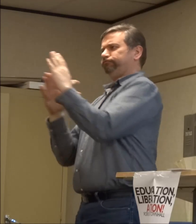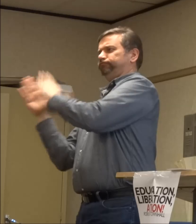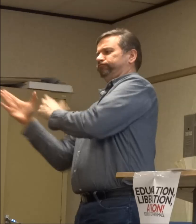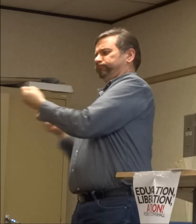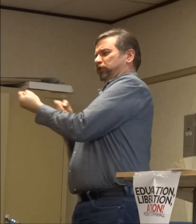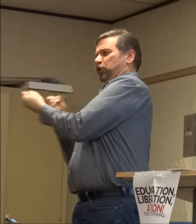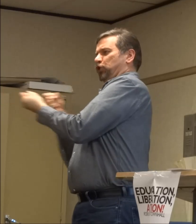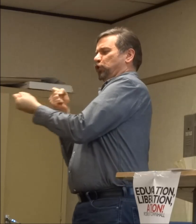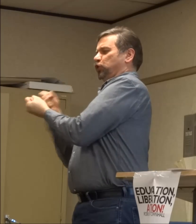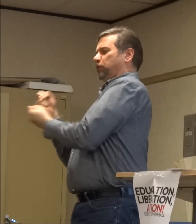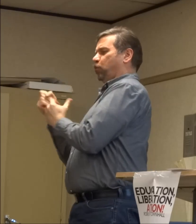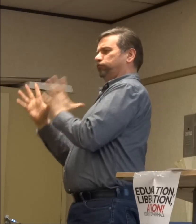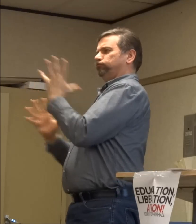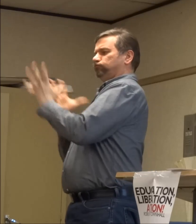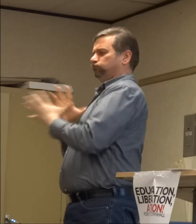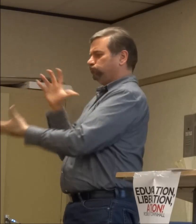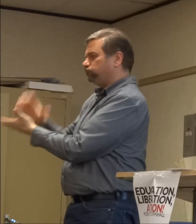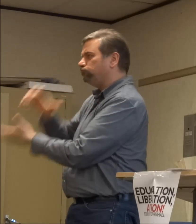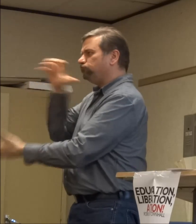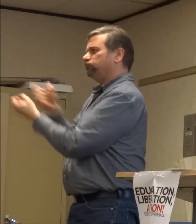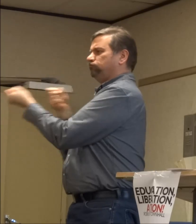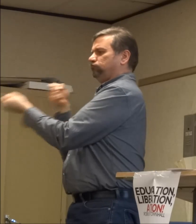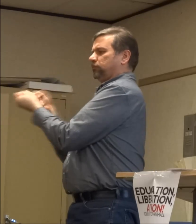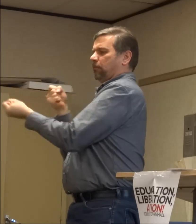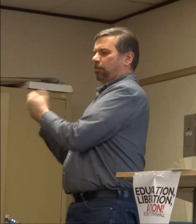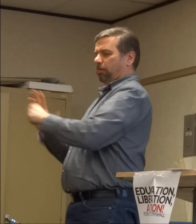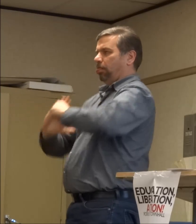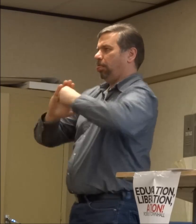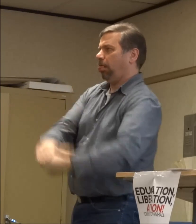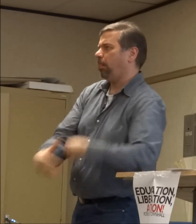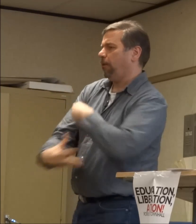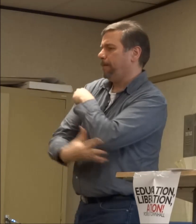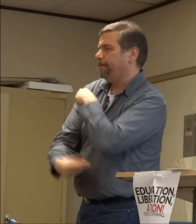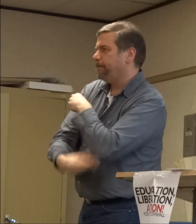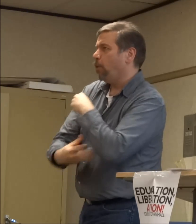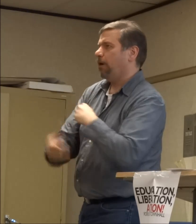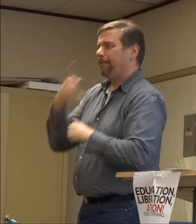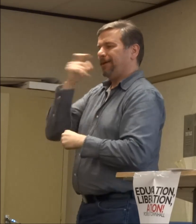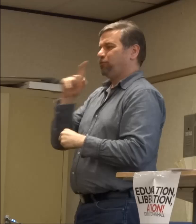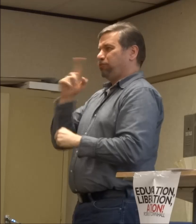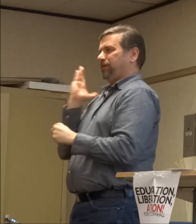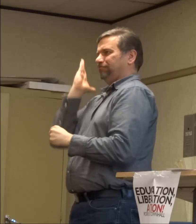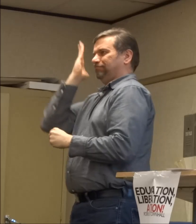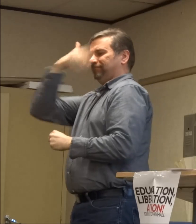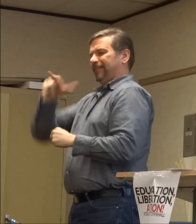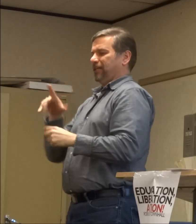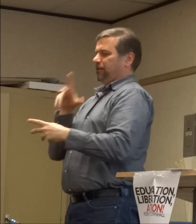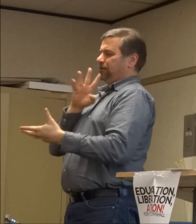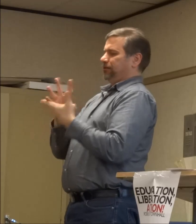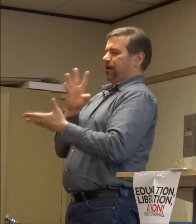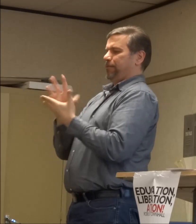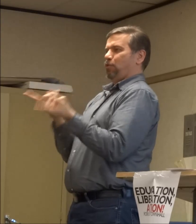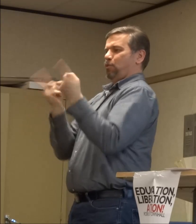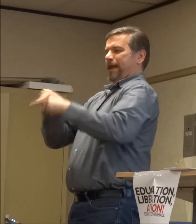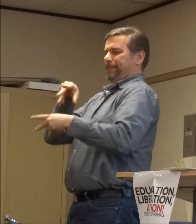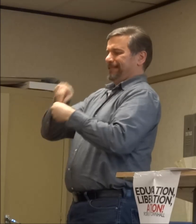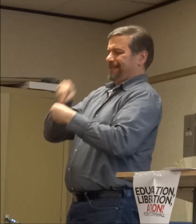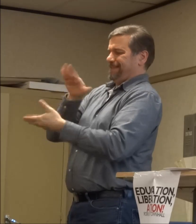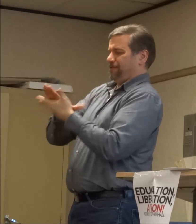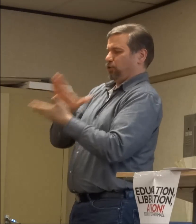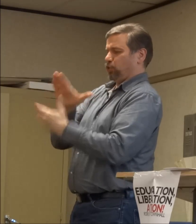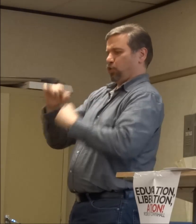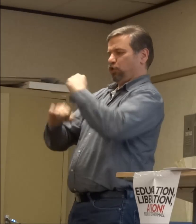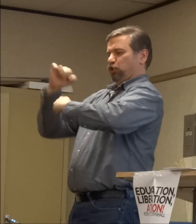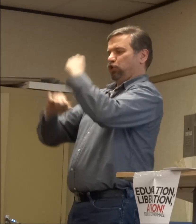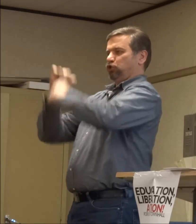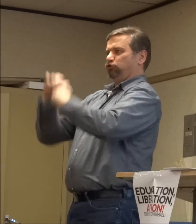normativity and privilege in accessing education because it strategically masks the structural injustices that characterize this school.